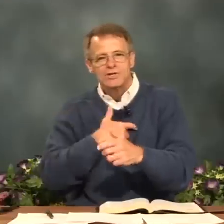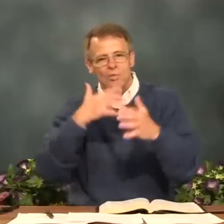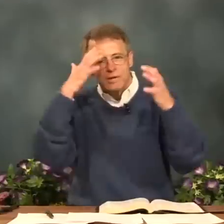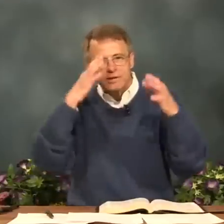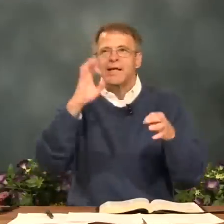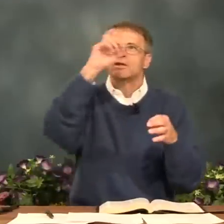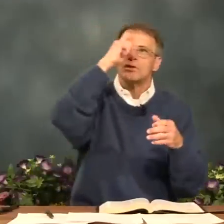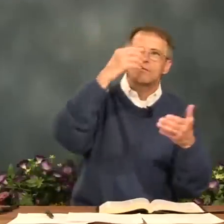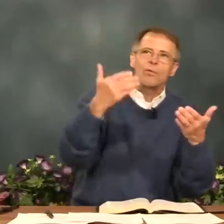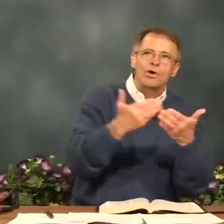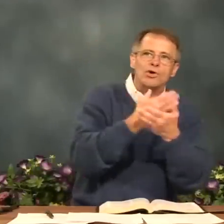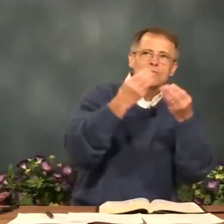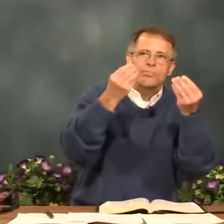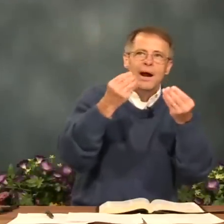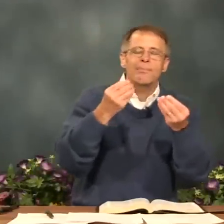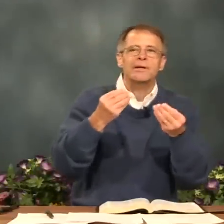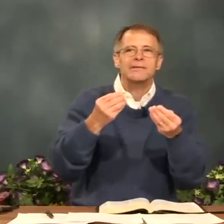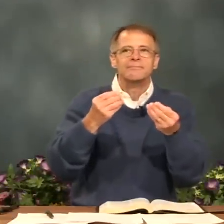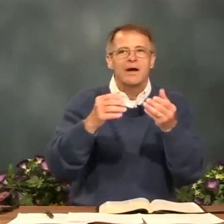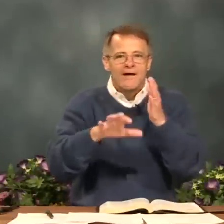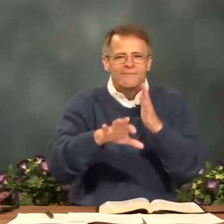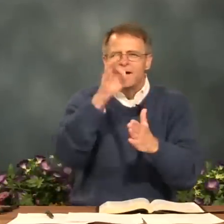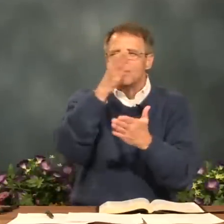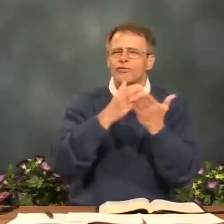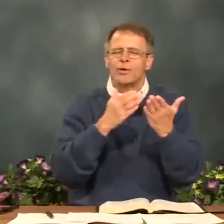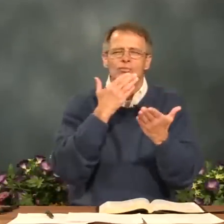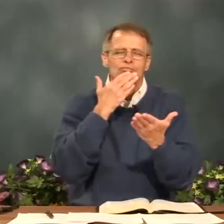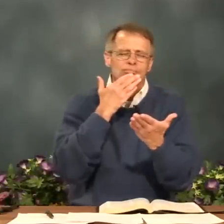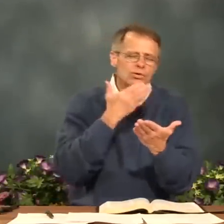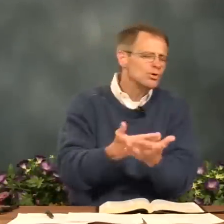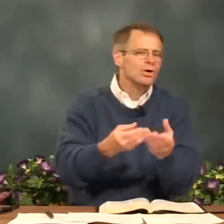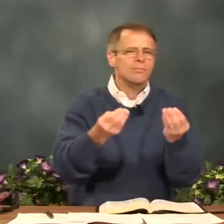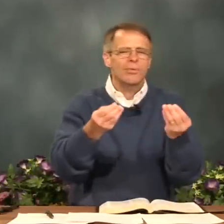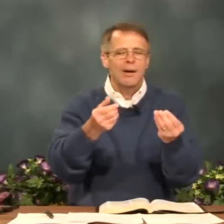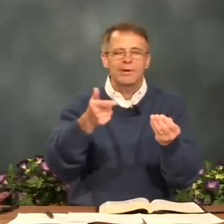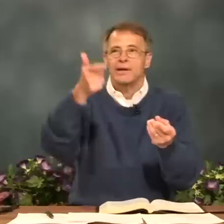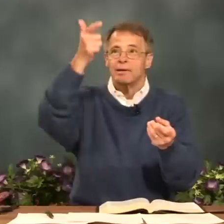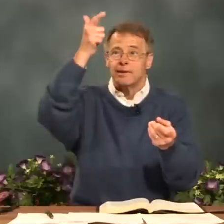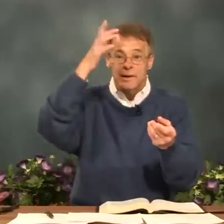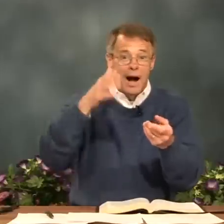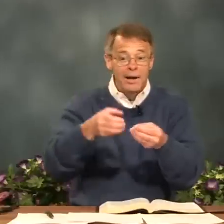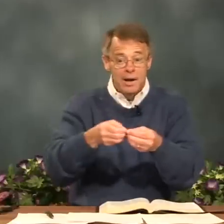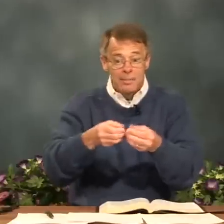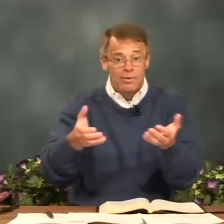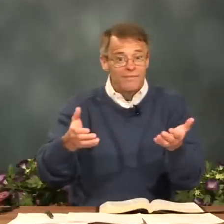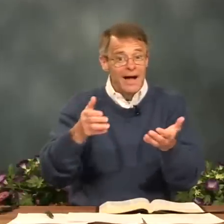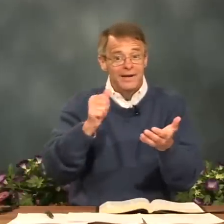we decided to look for new property, found some good property, and God provided